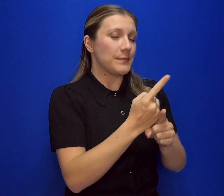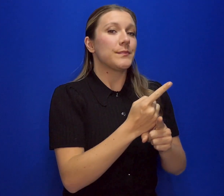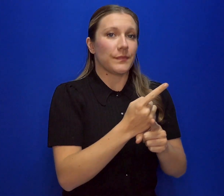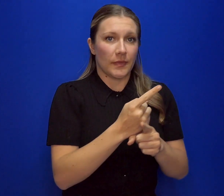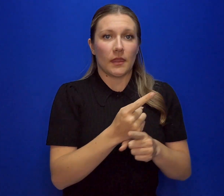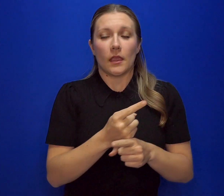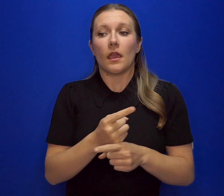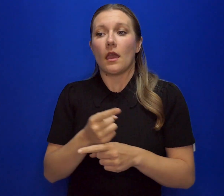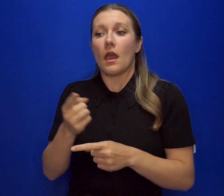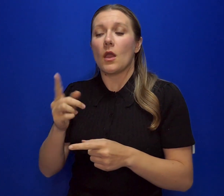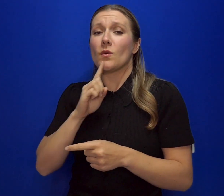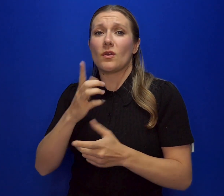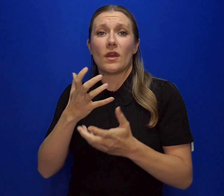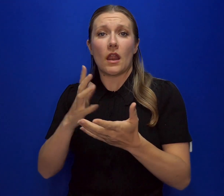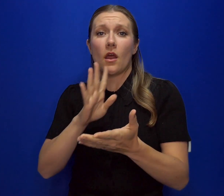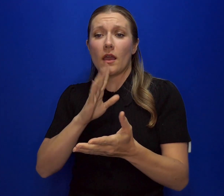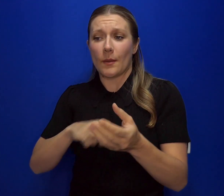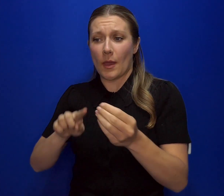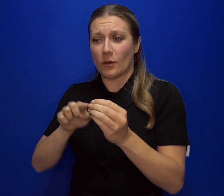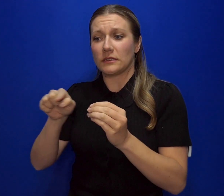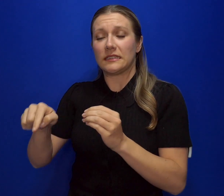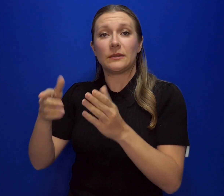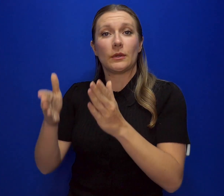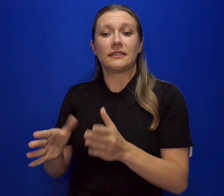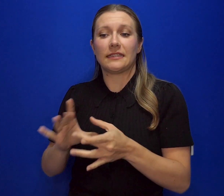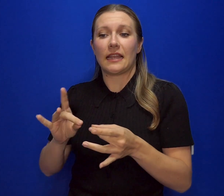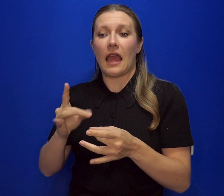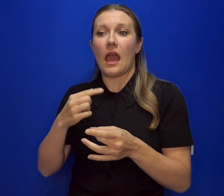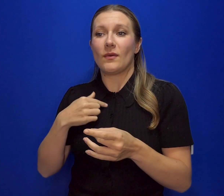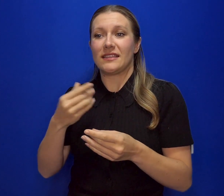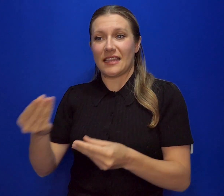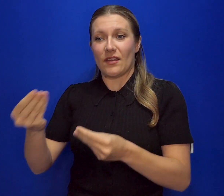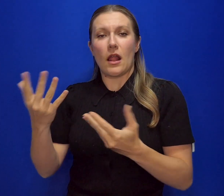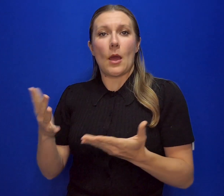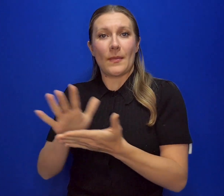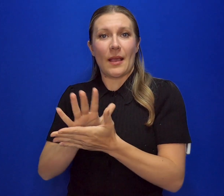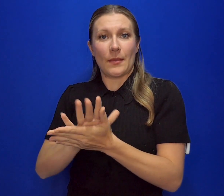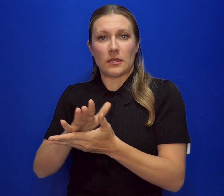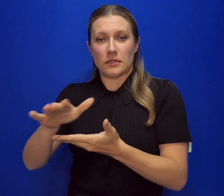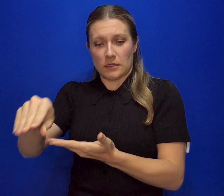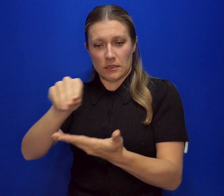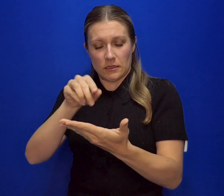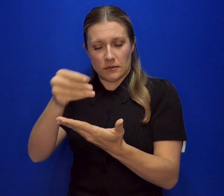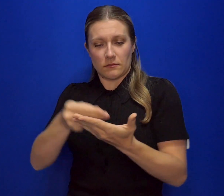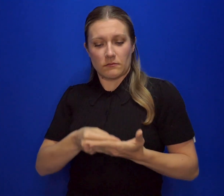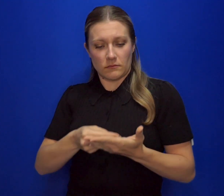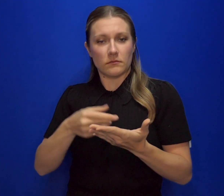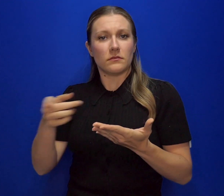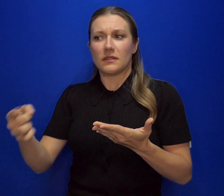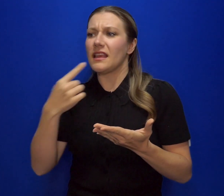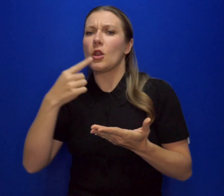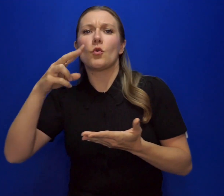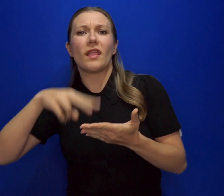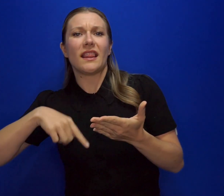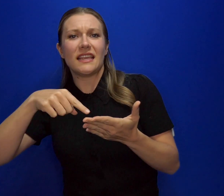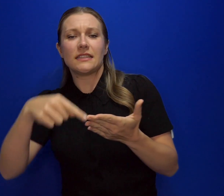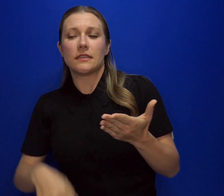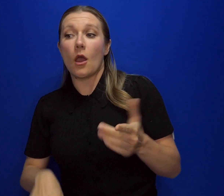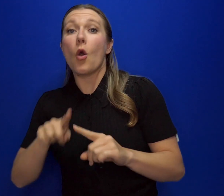talk about here is this statement from a person who said, I was handed a bunch of pamphlets and they said, read these. And oh, by the way, this insulin stuff, it can kill